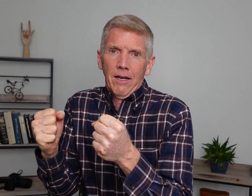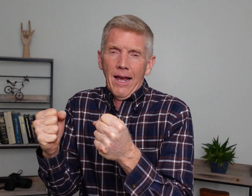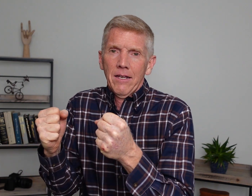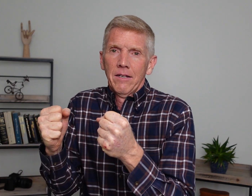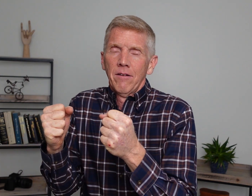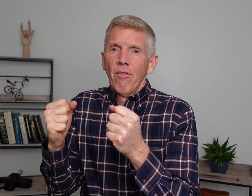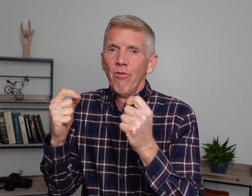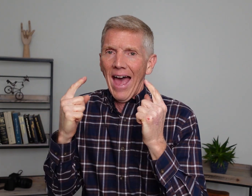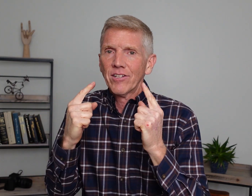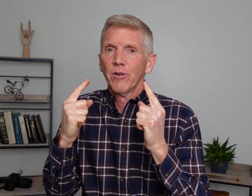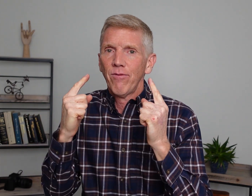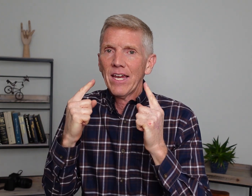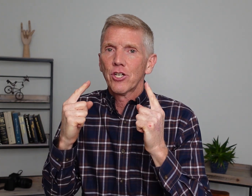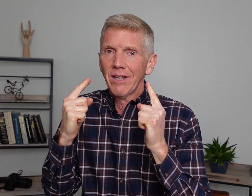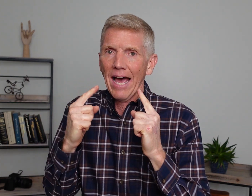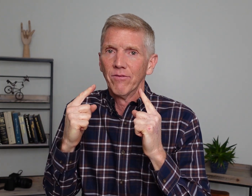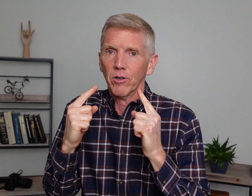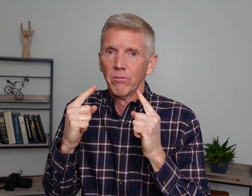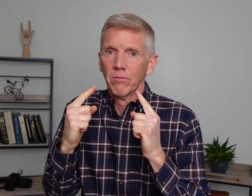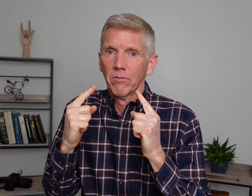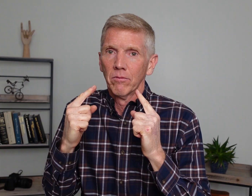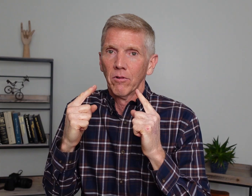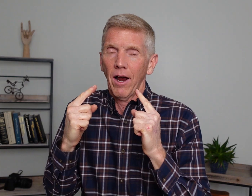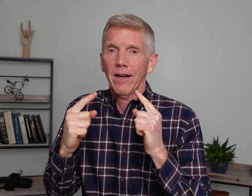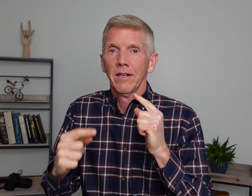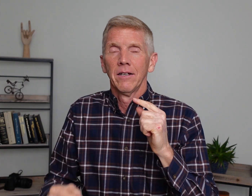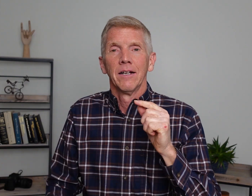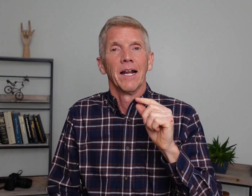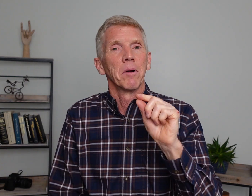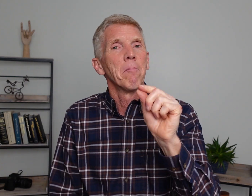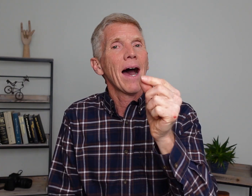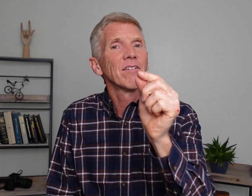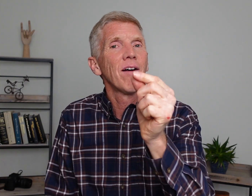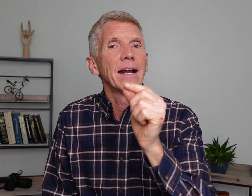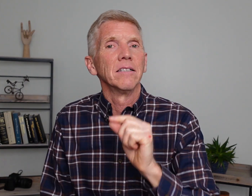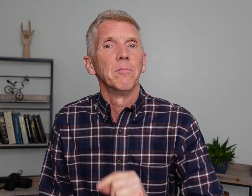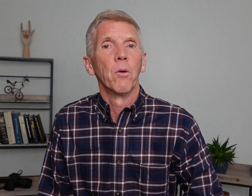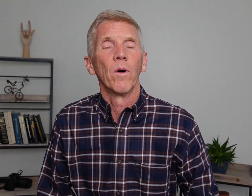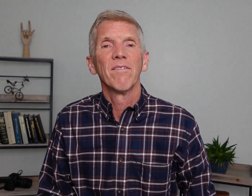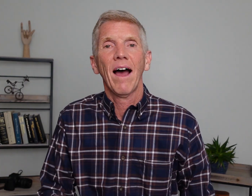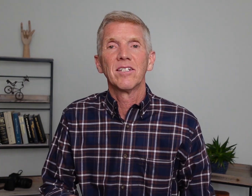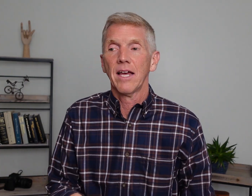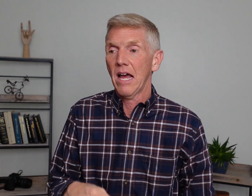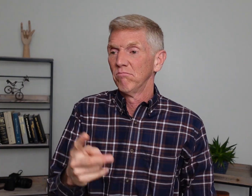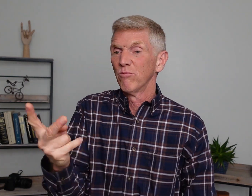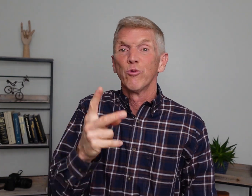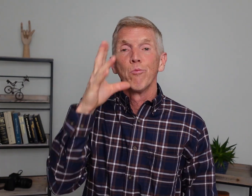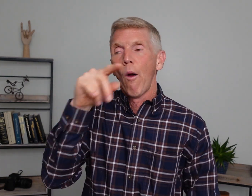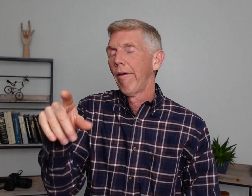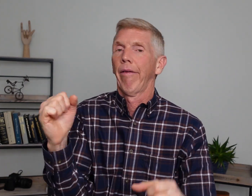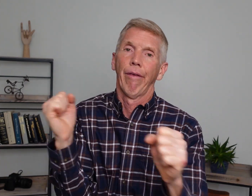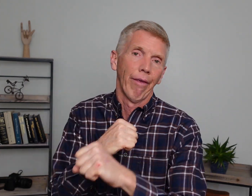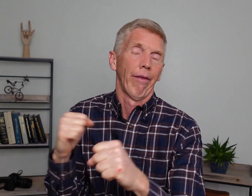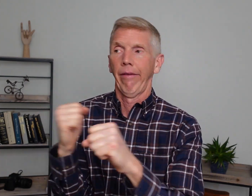Okay, that's a facial adverb, all right? Now I'm gonna modify it a little bit. What if I said,